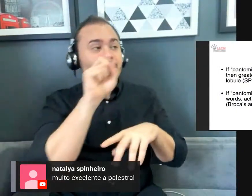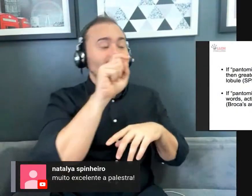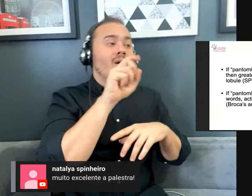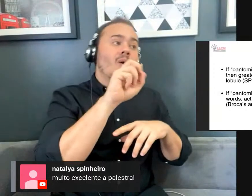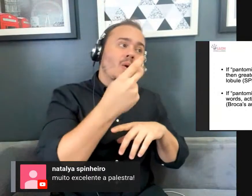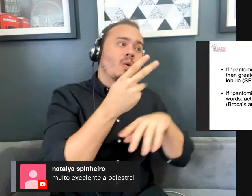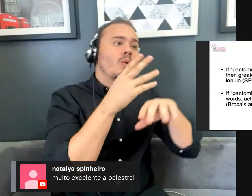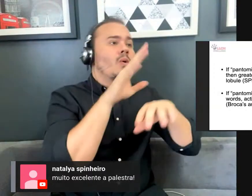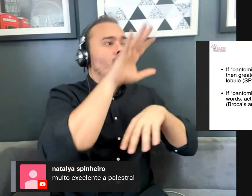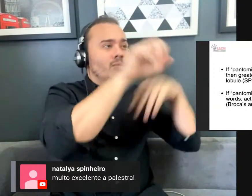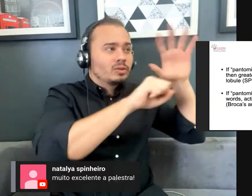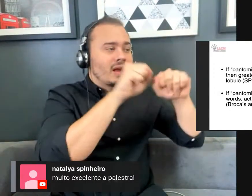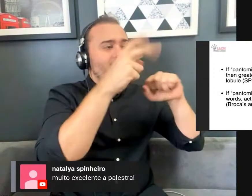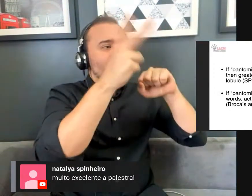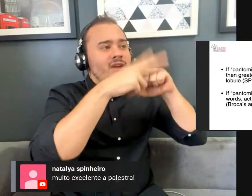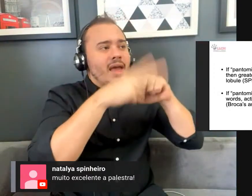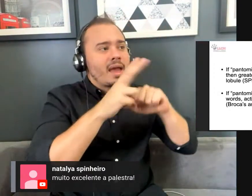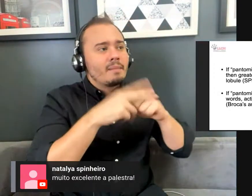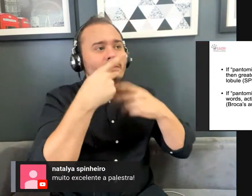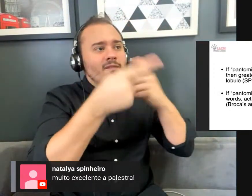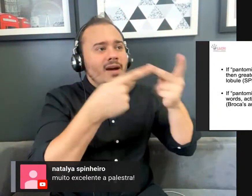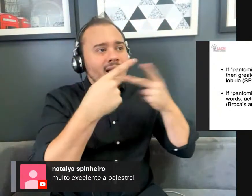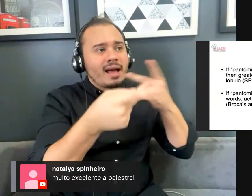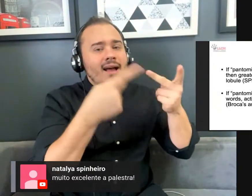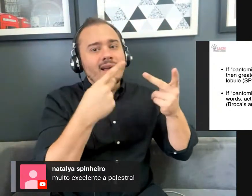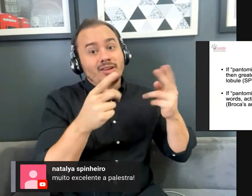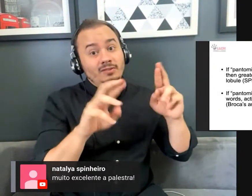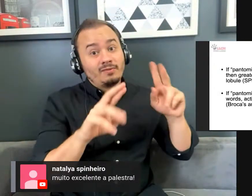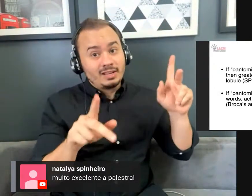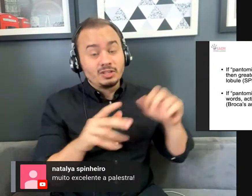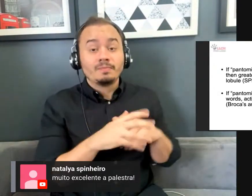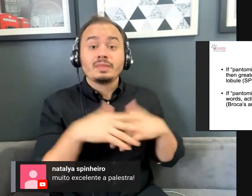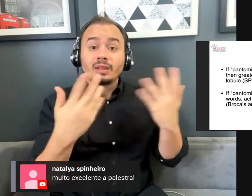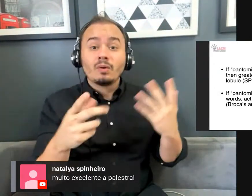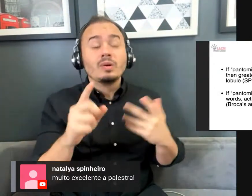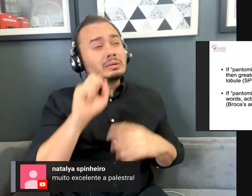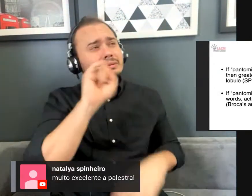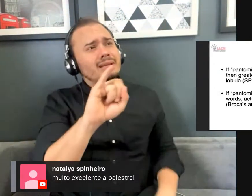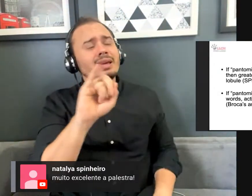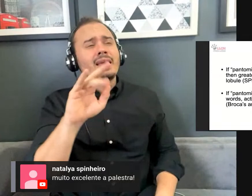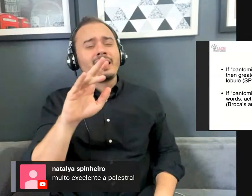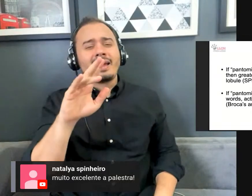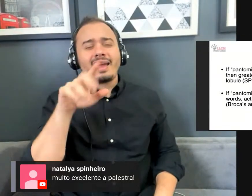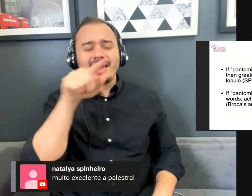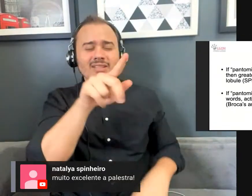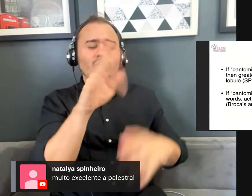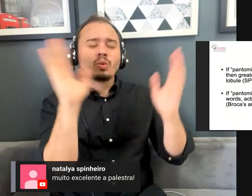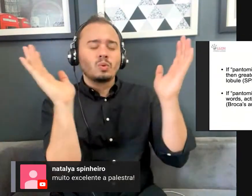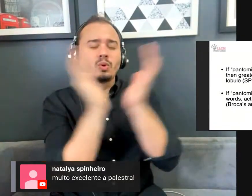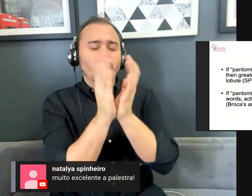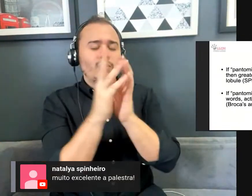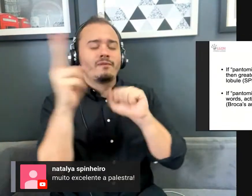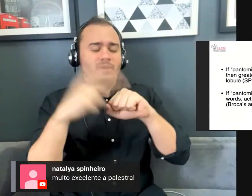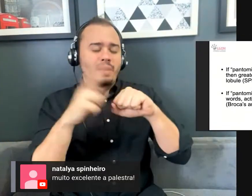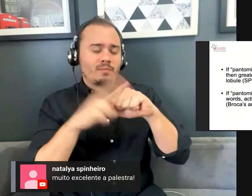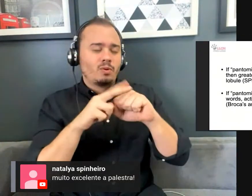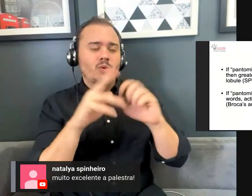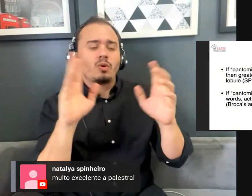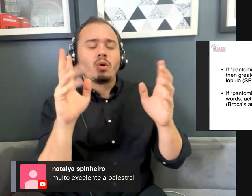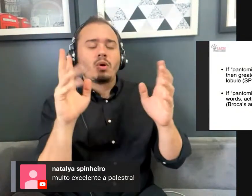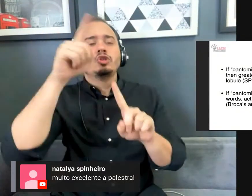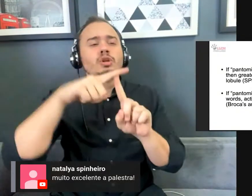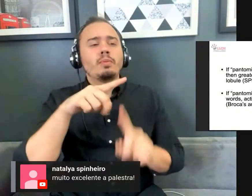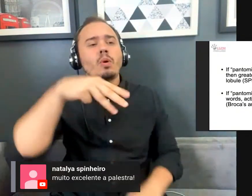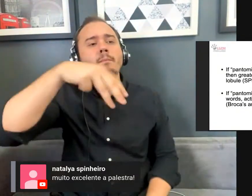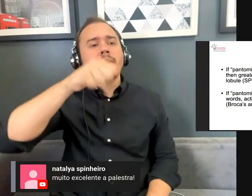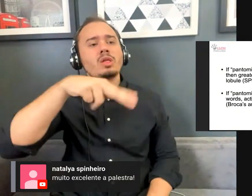handling signs, these pantomimic signs, pattern like pantomime, then we should see greater activation in SPL, okay,